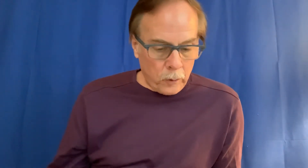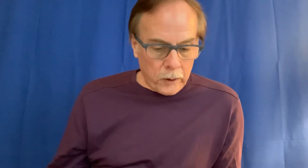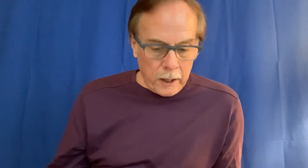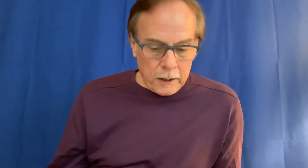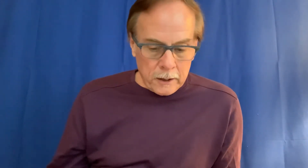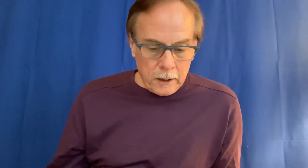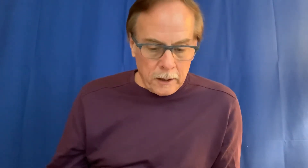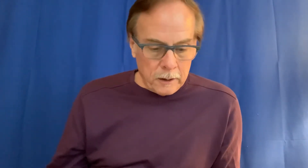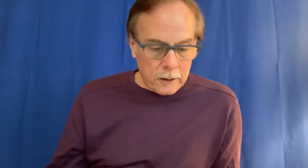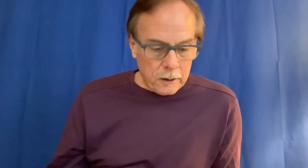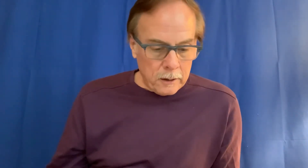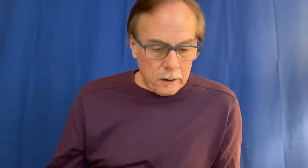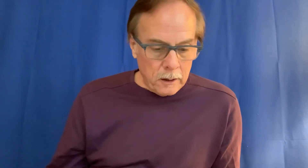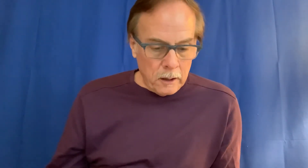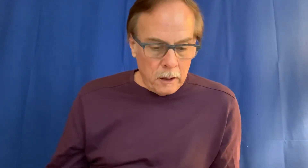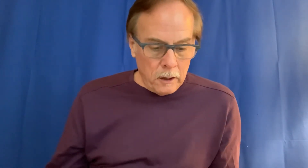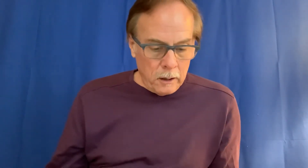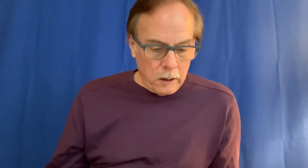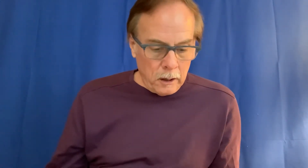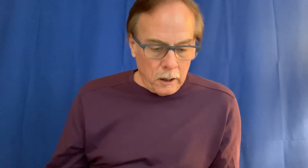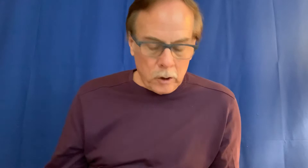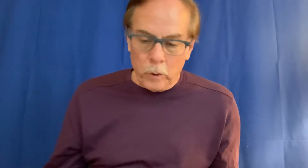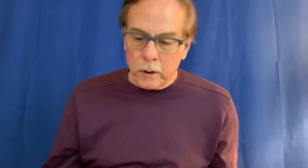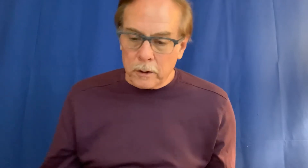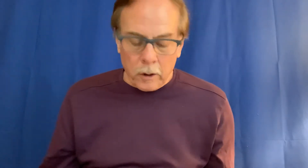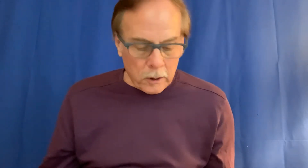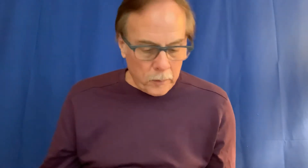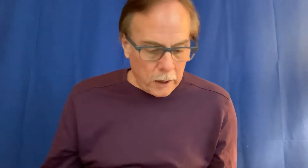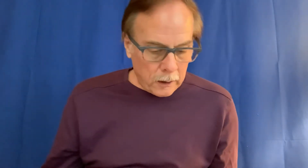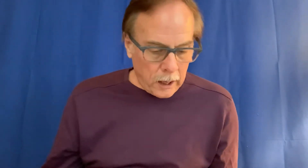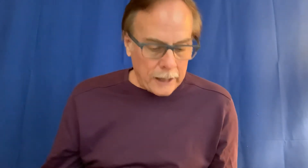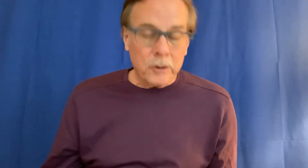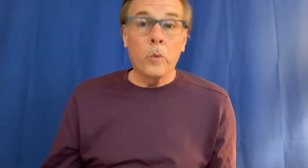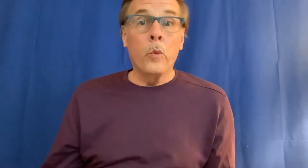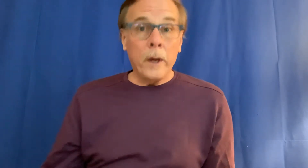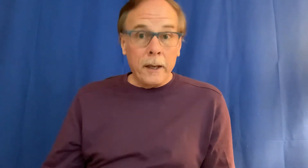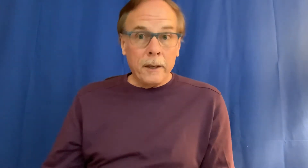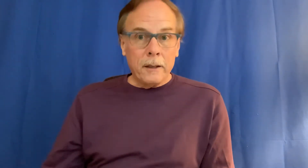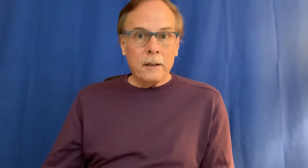the 18th and you wanted to talk about last week, and